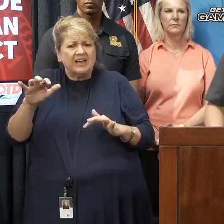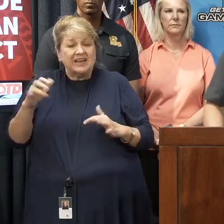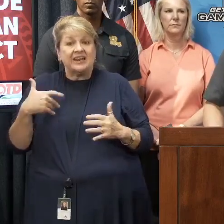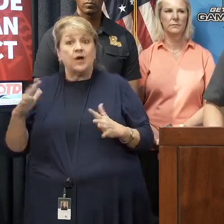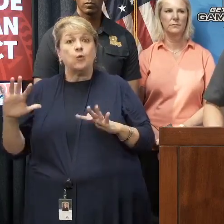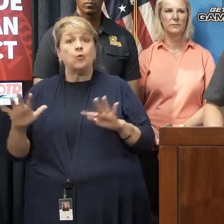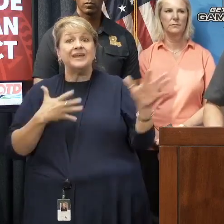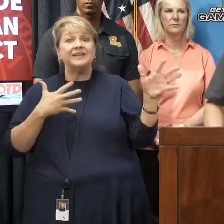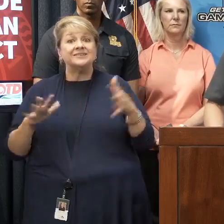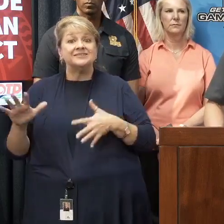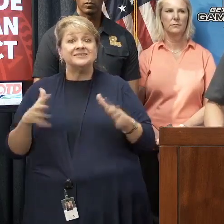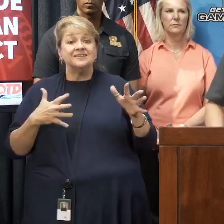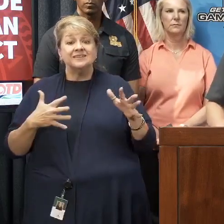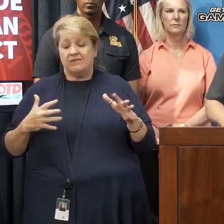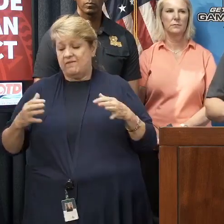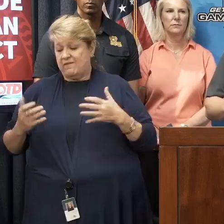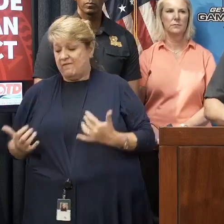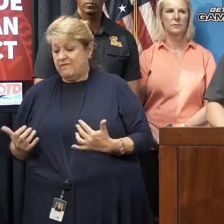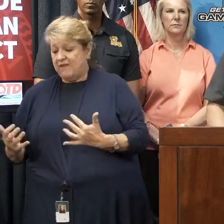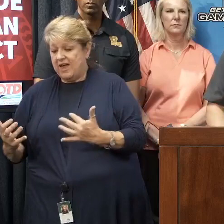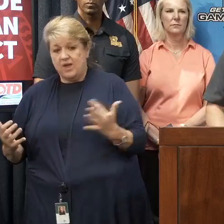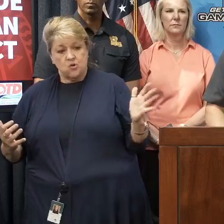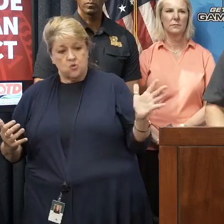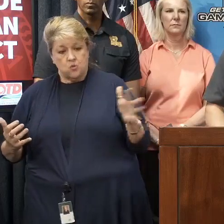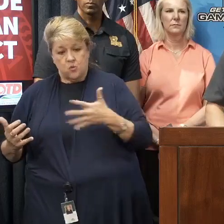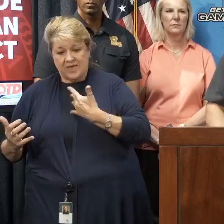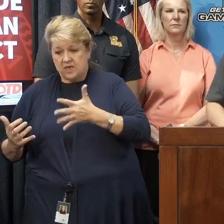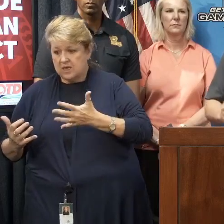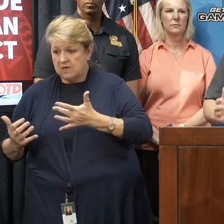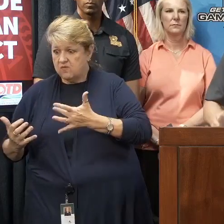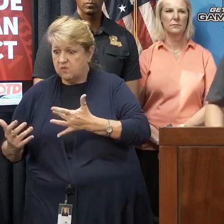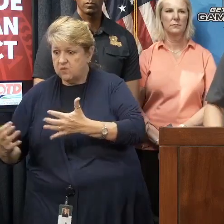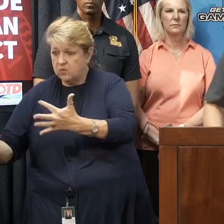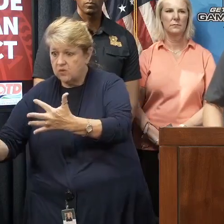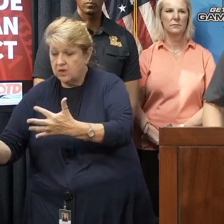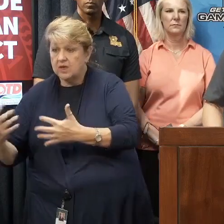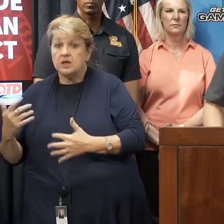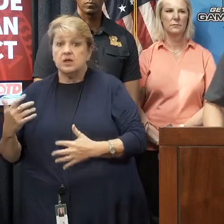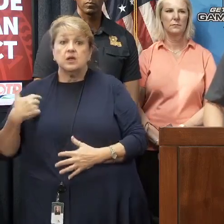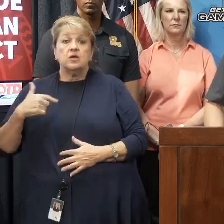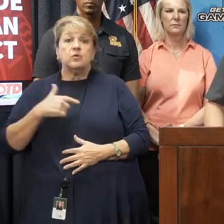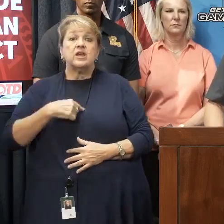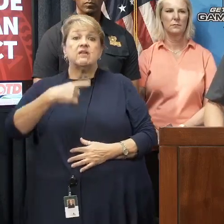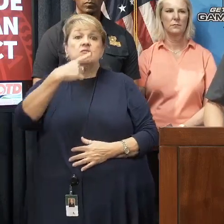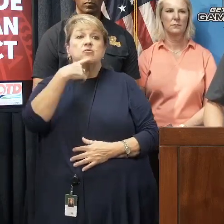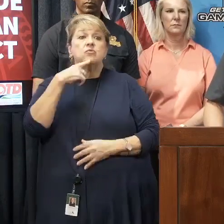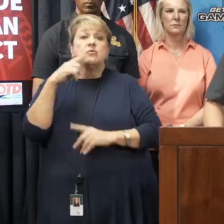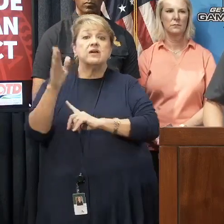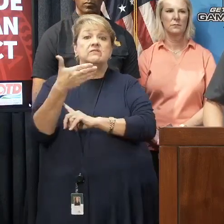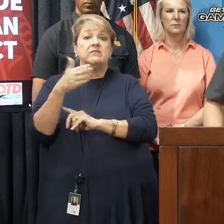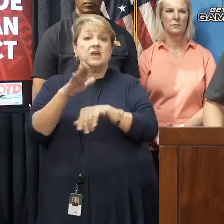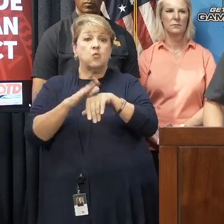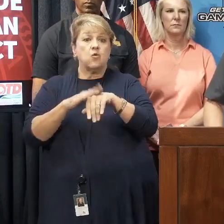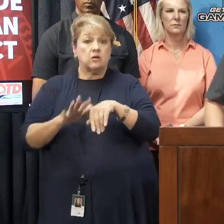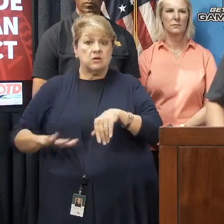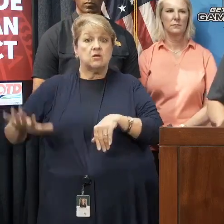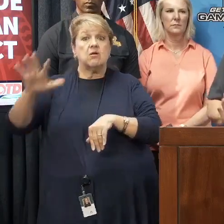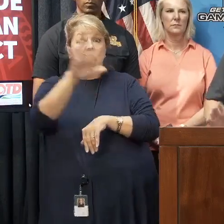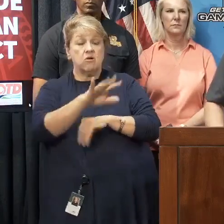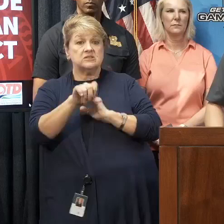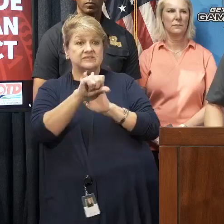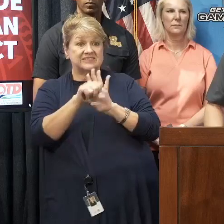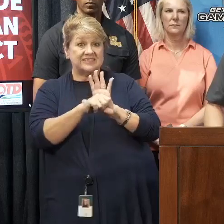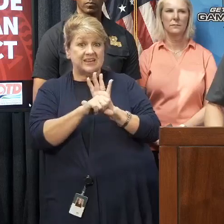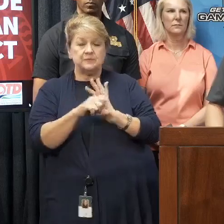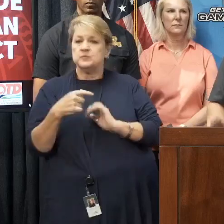winds, all of that have led our National Weather Service partners to issue red flag warnings for large parts of the state, which is not something